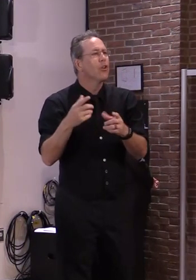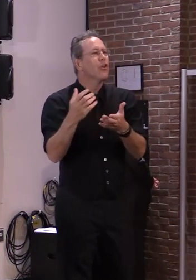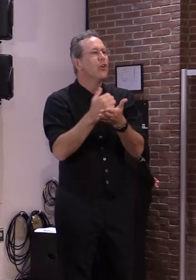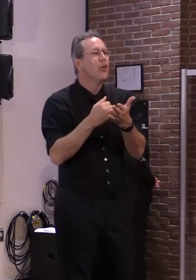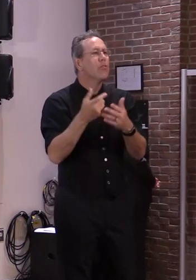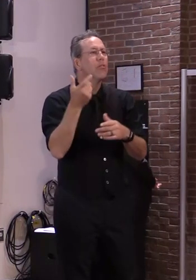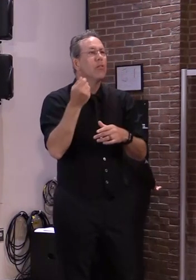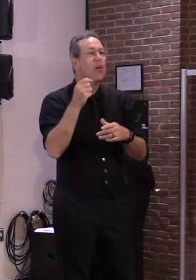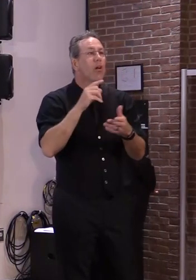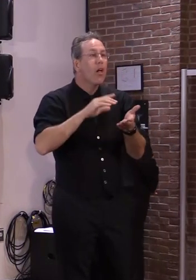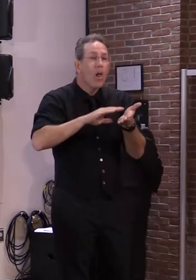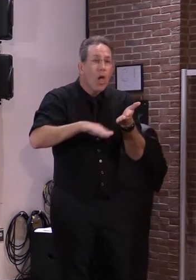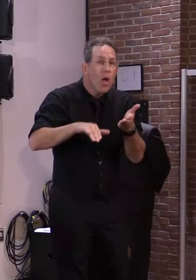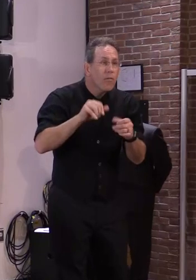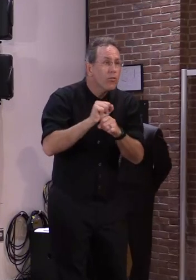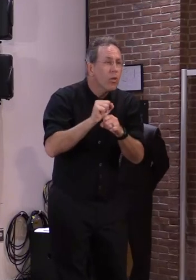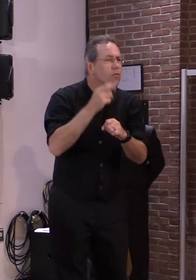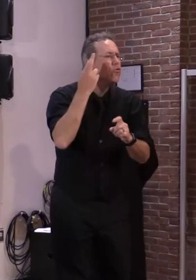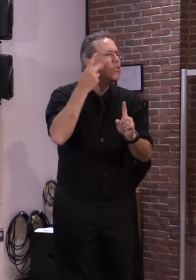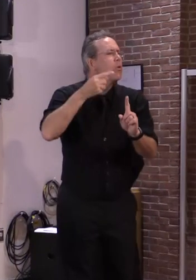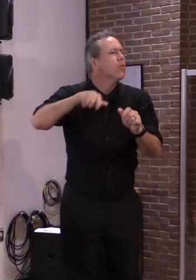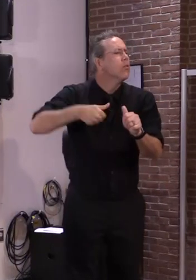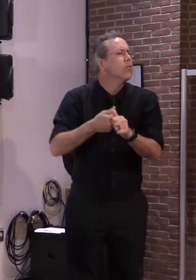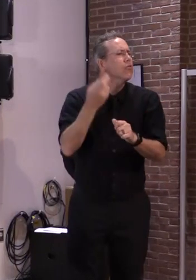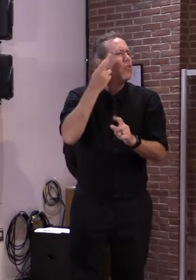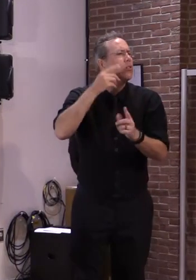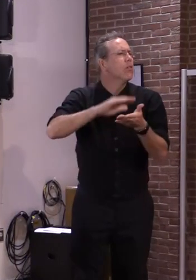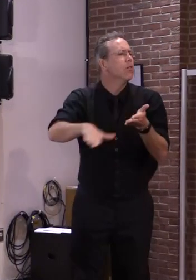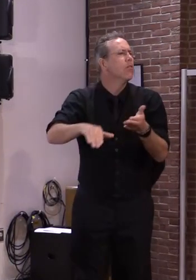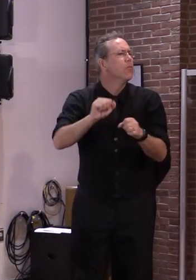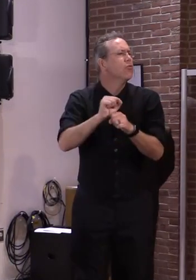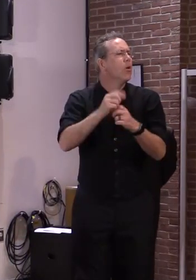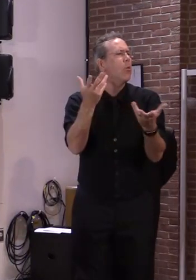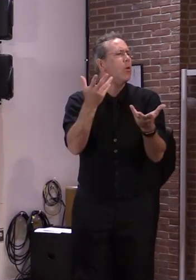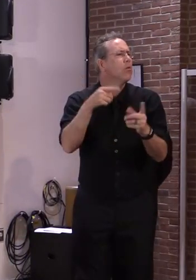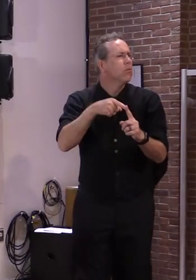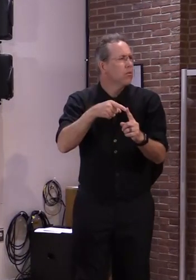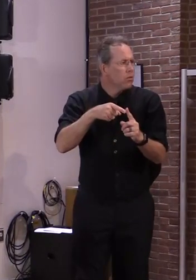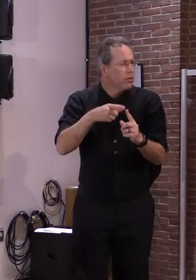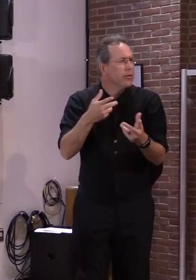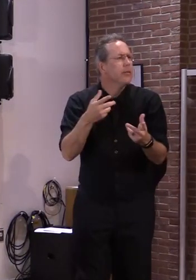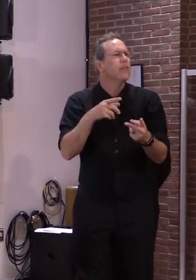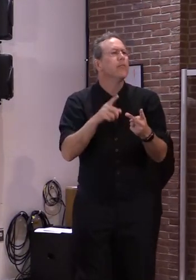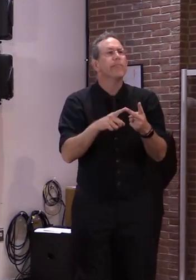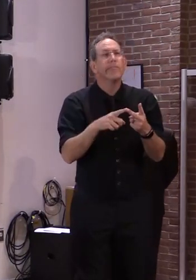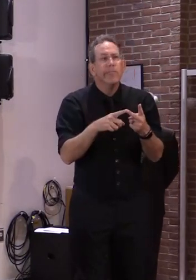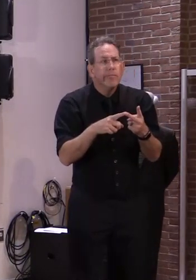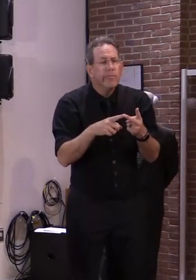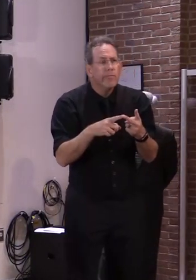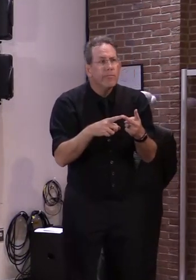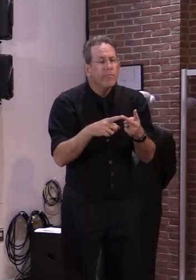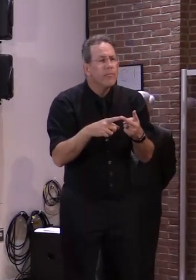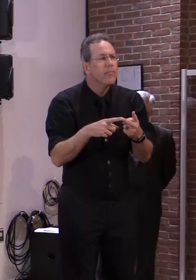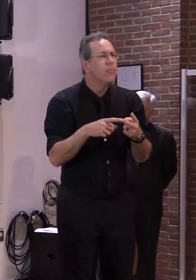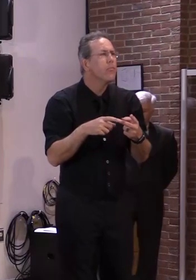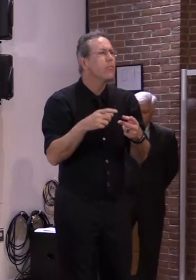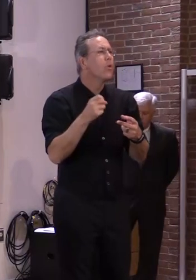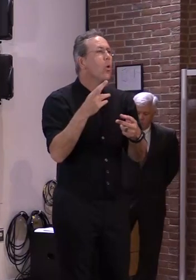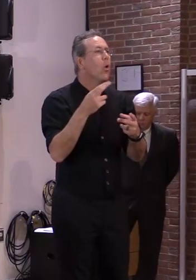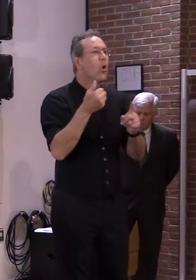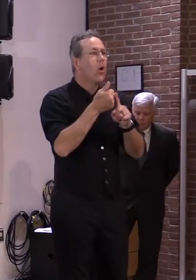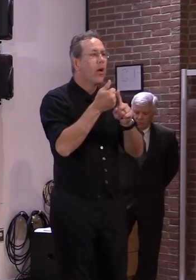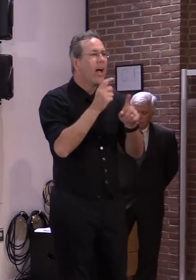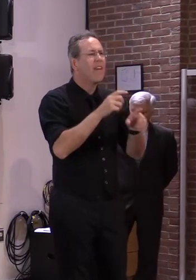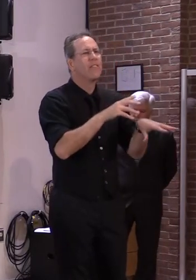You know, and that would mean that they would not get benefits if they were simply let go, but not for cause,